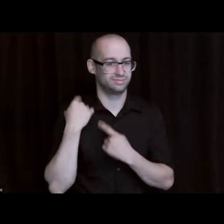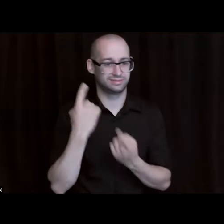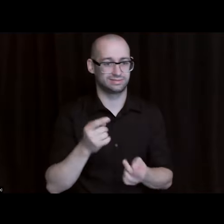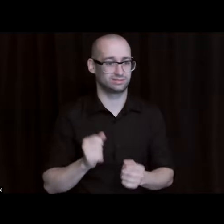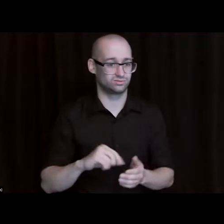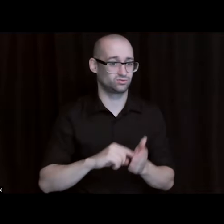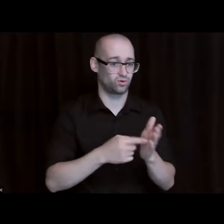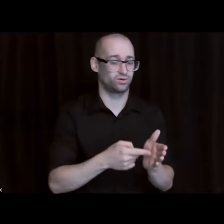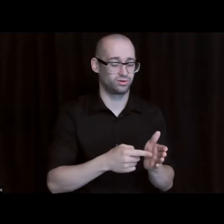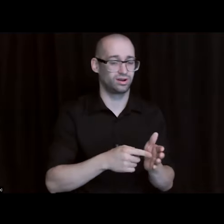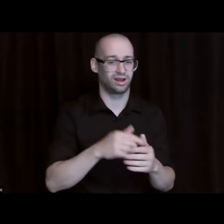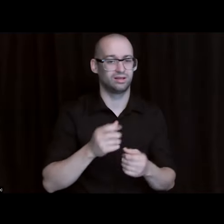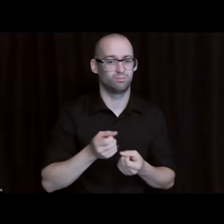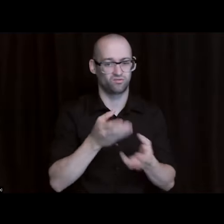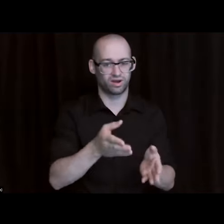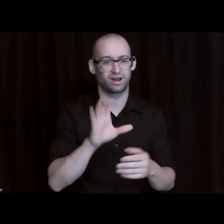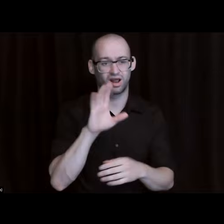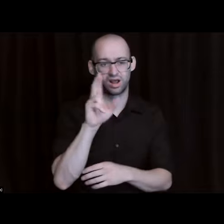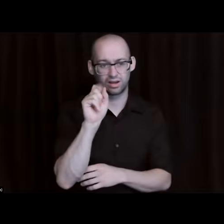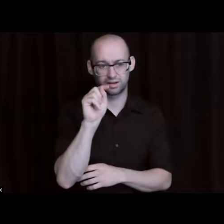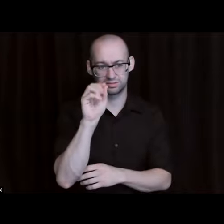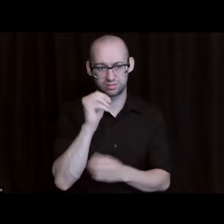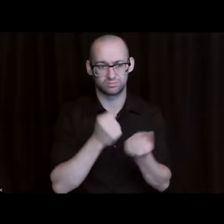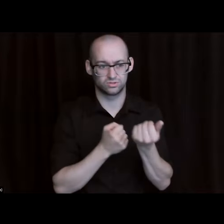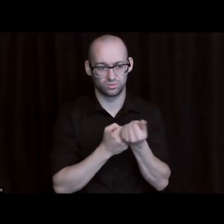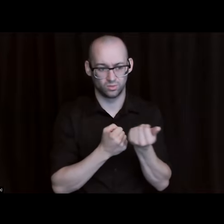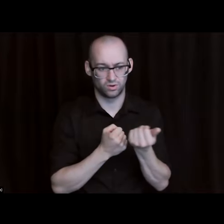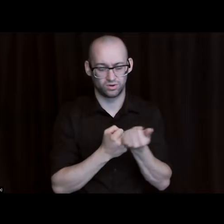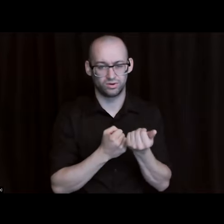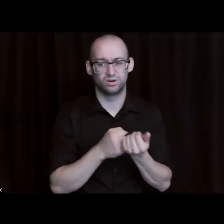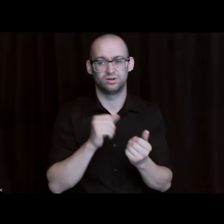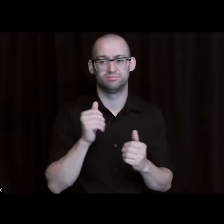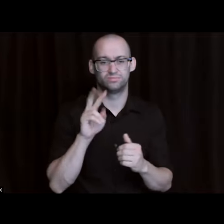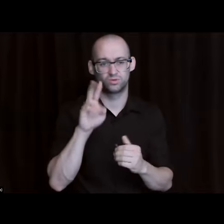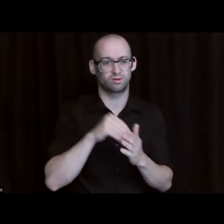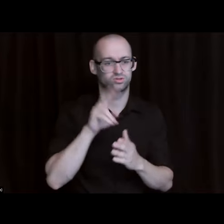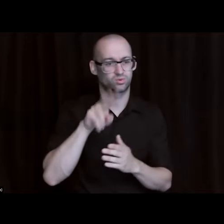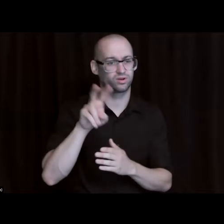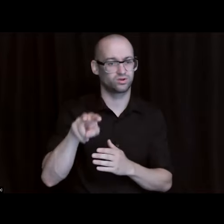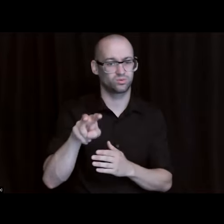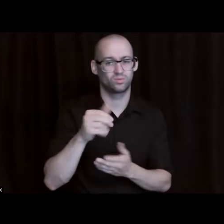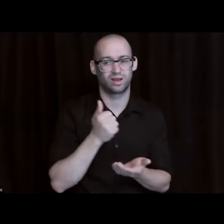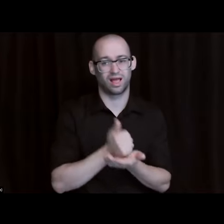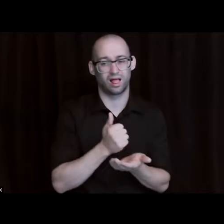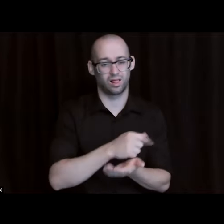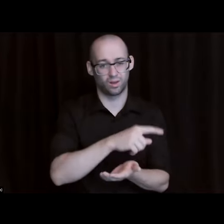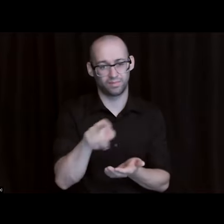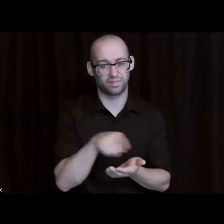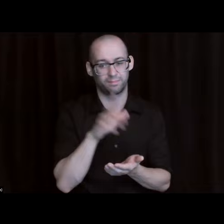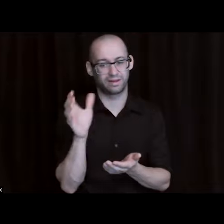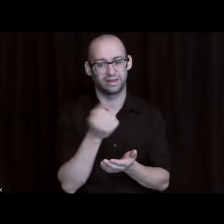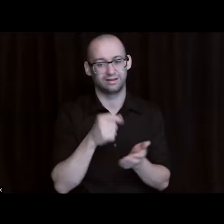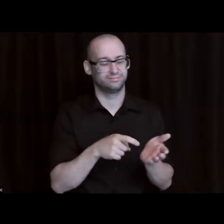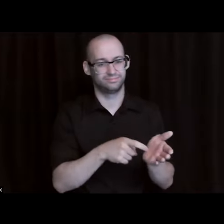provided customized support to more than 400 scholars and their families in 2022. We help them through gain essential digital skills